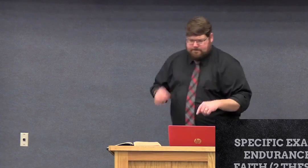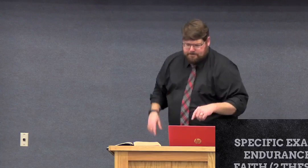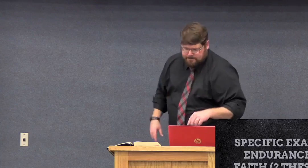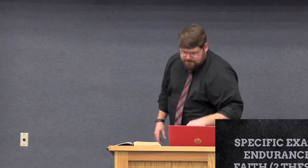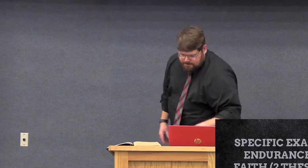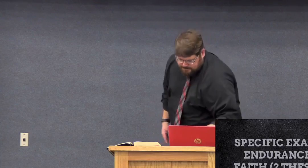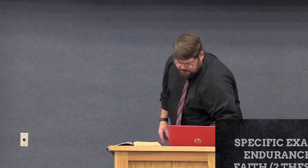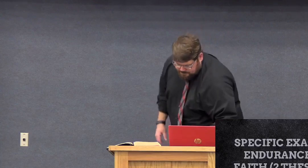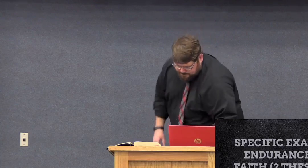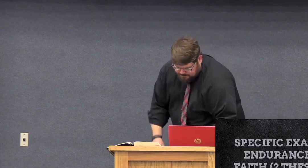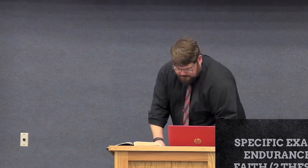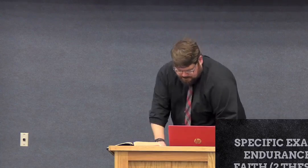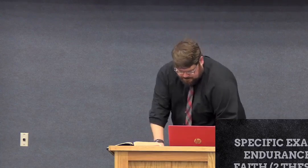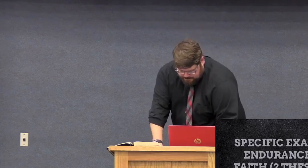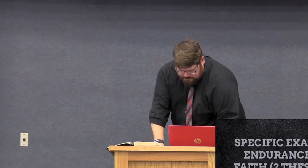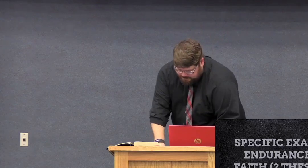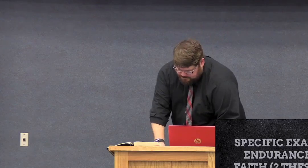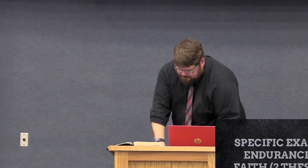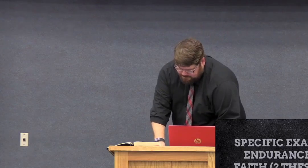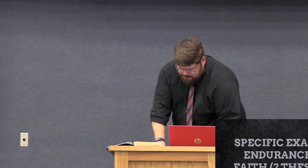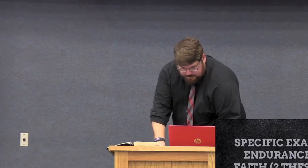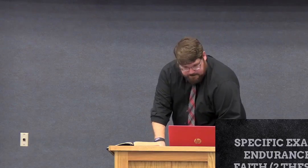So let's look at these verses here.